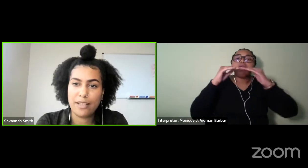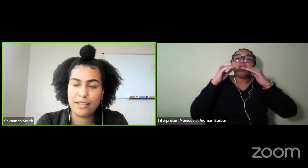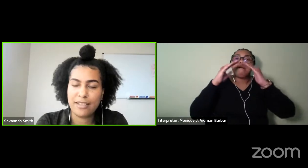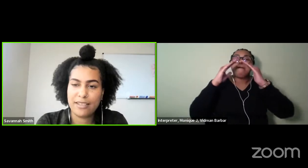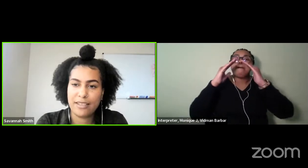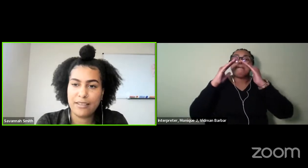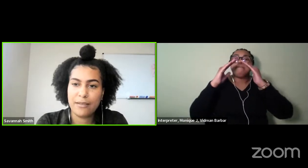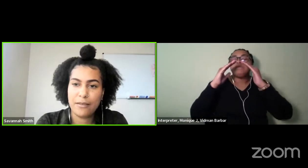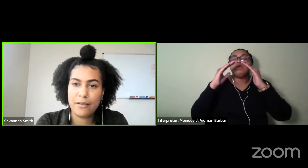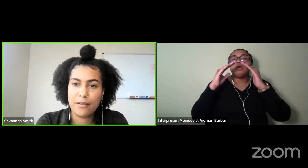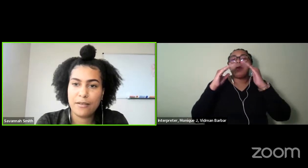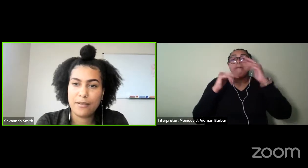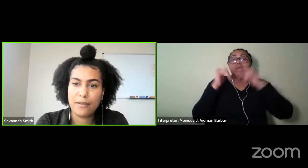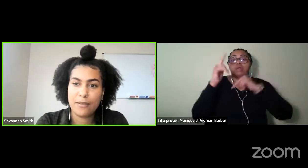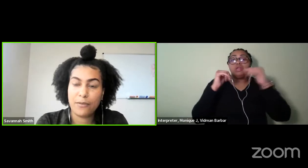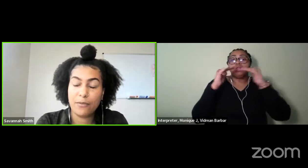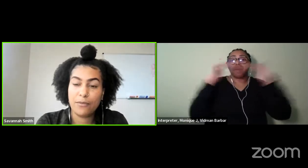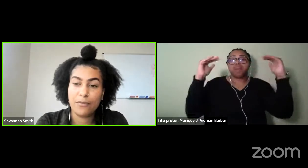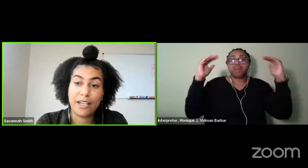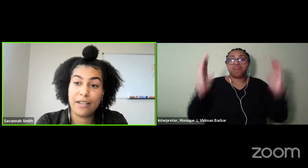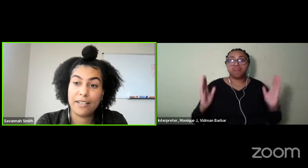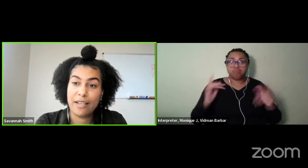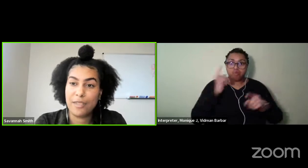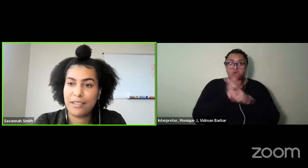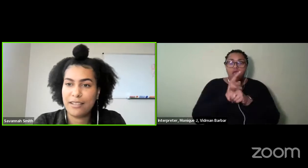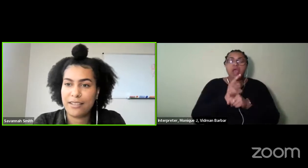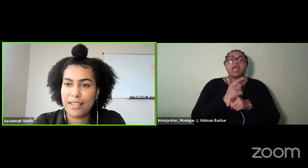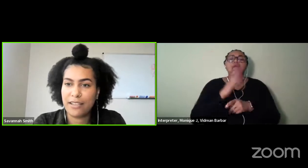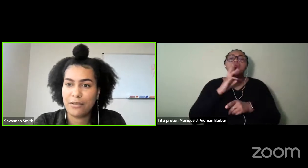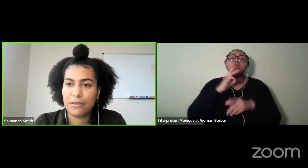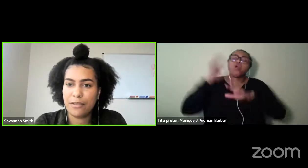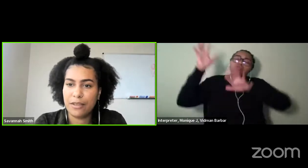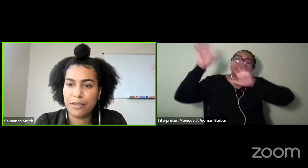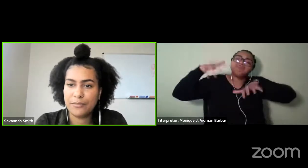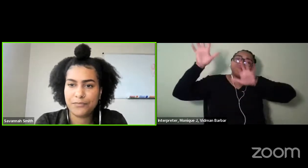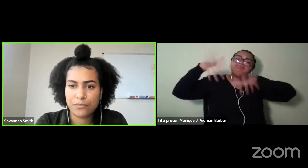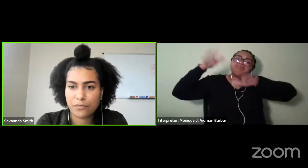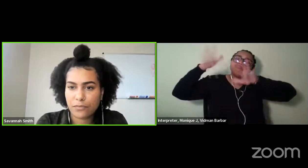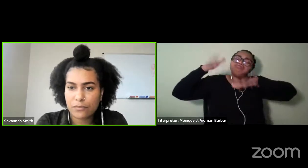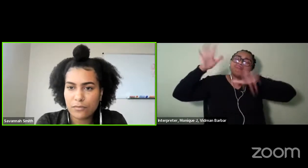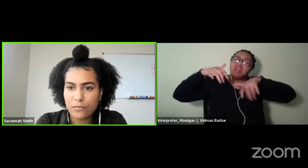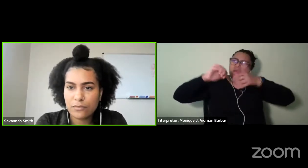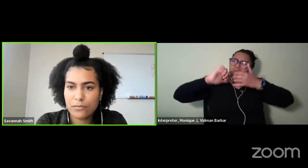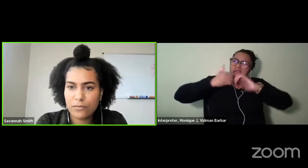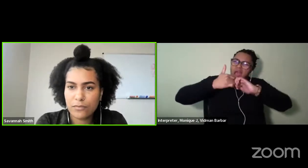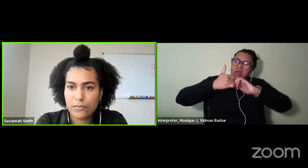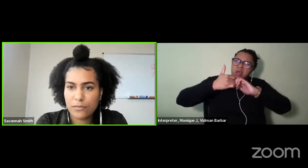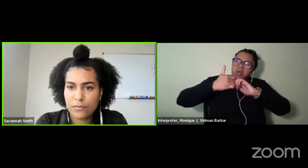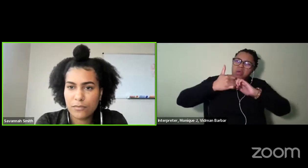more prominent, at least in the area that I'm in Seattle.